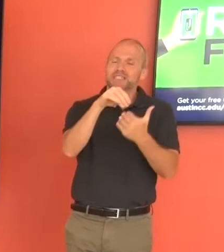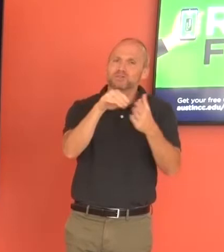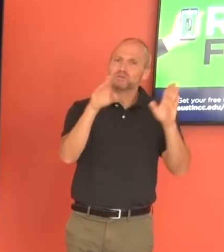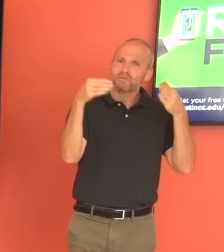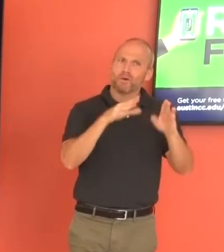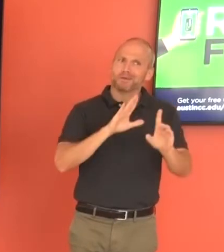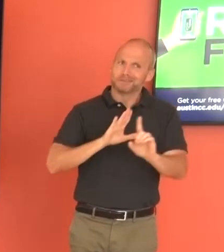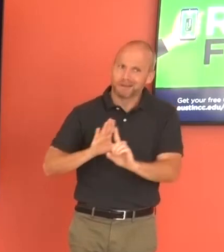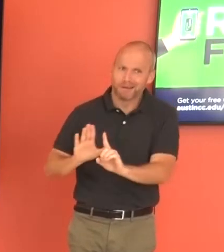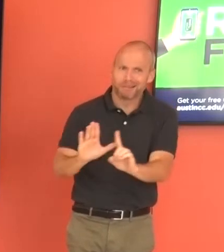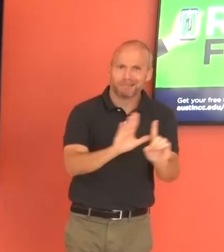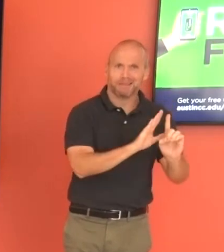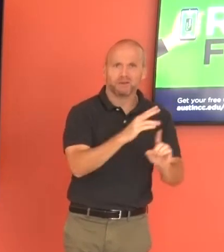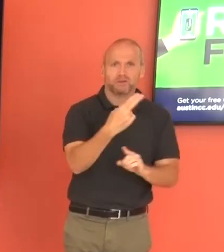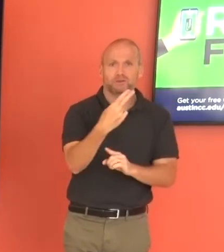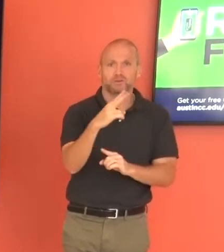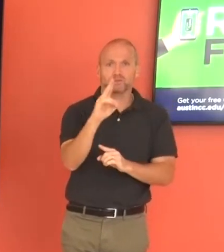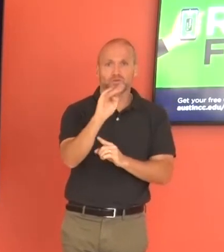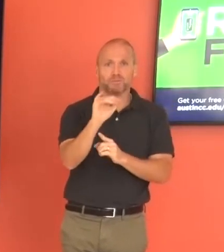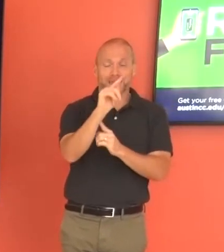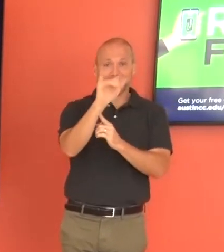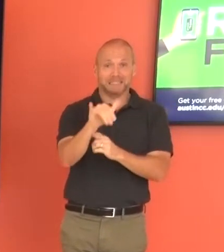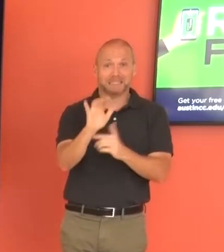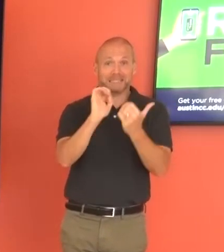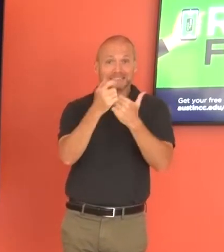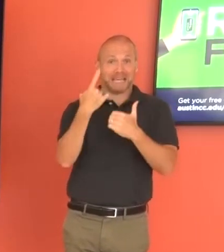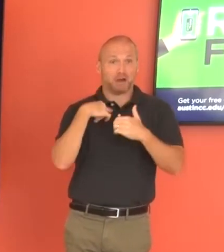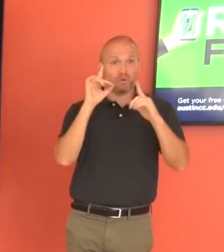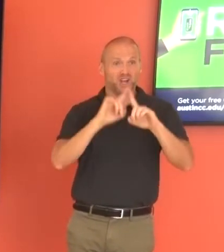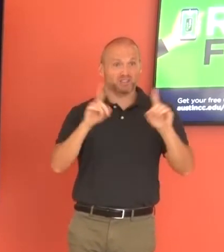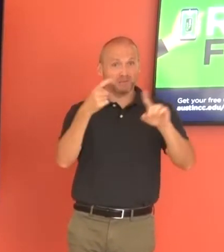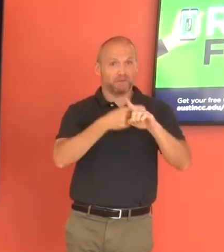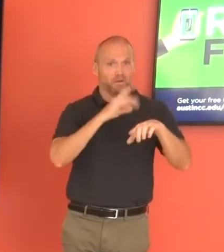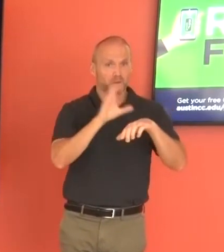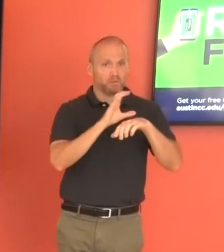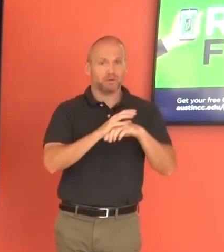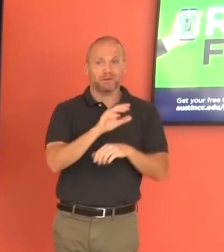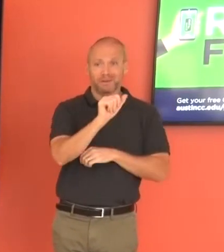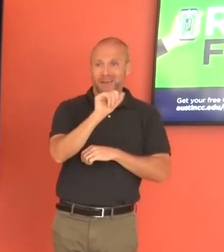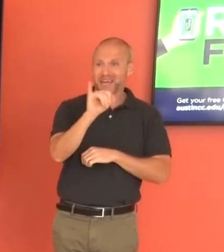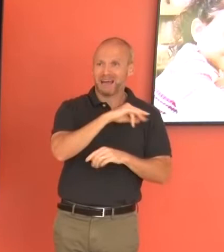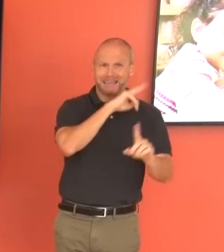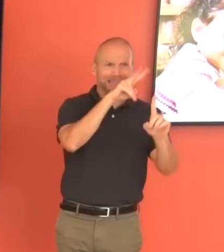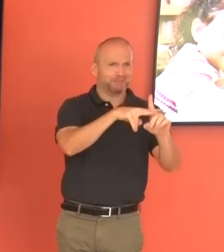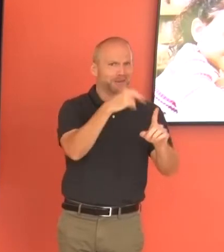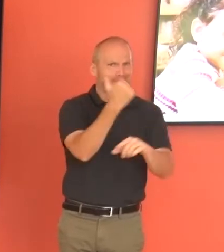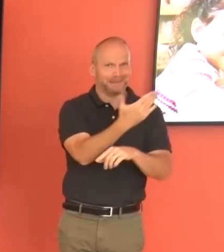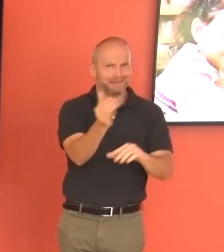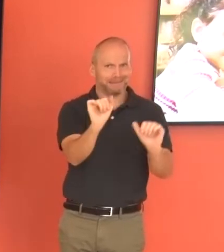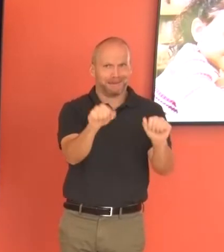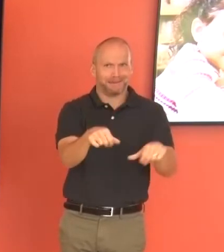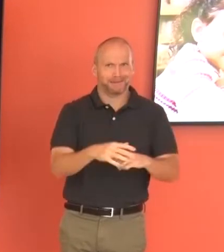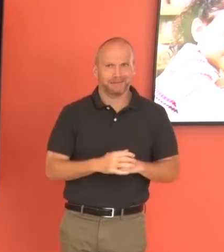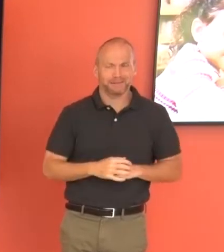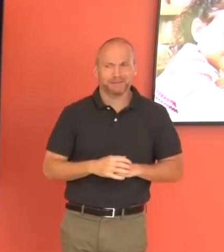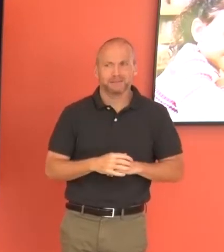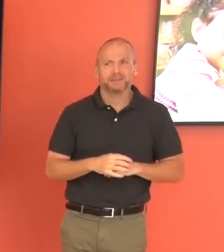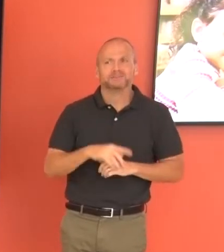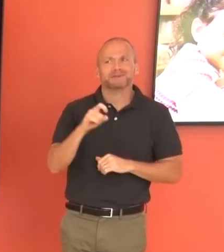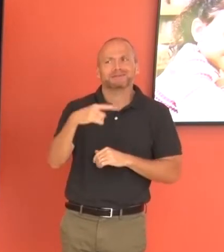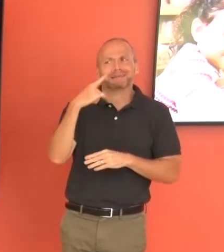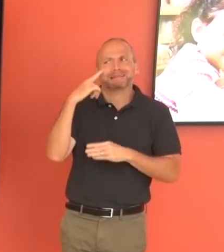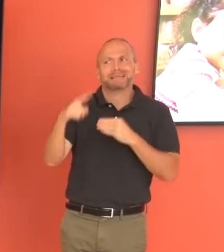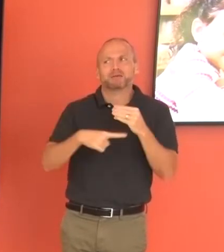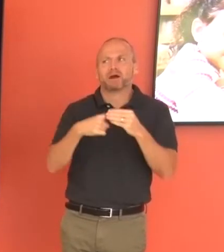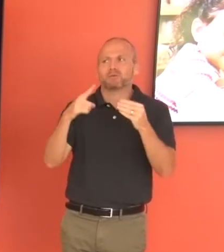humanity because it's our humanity that differentiates us from computers. AI can be applied to anything. And so I want us to think about it